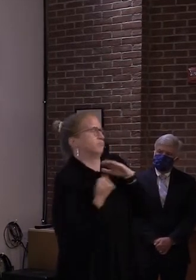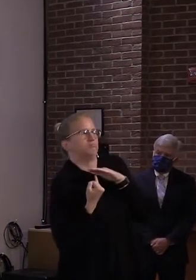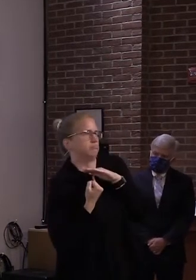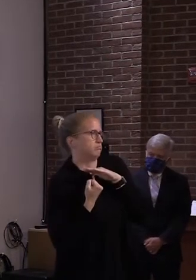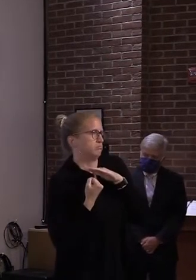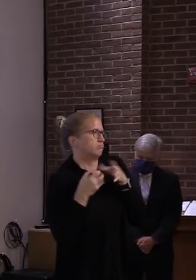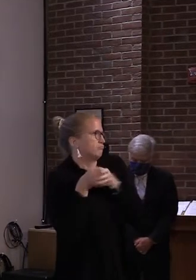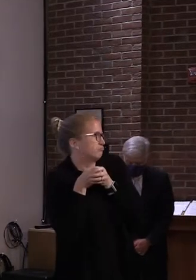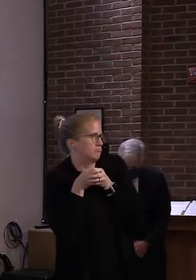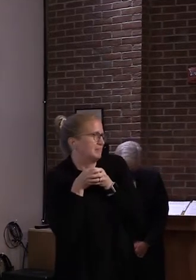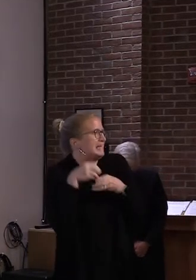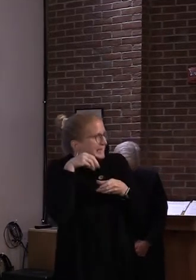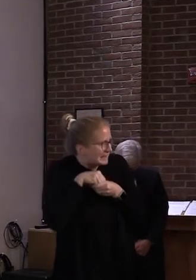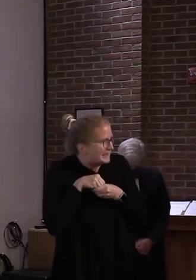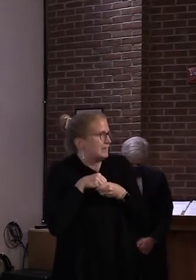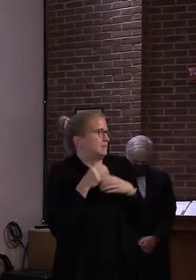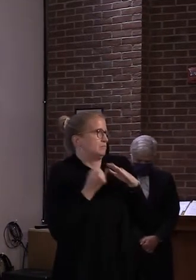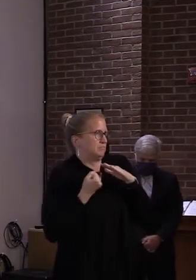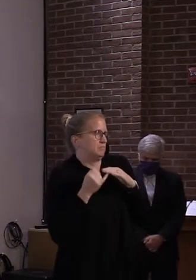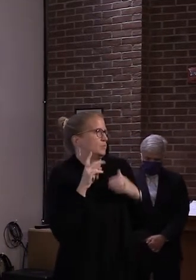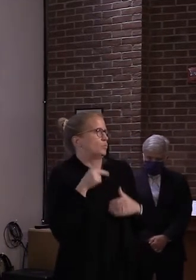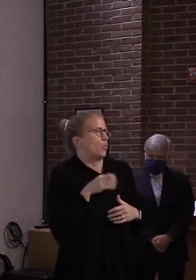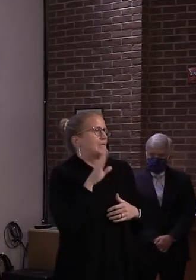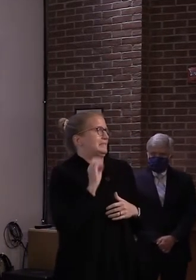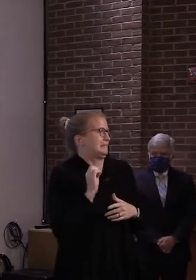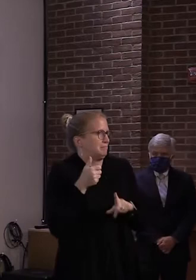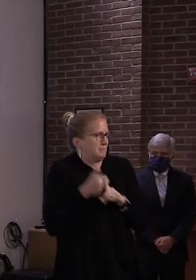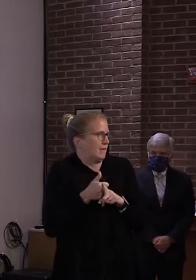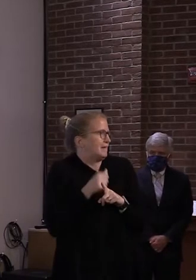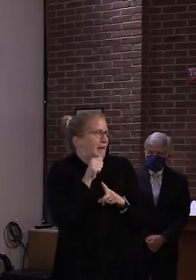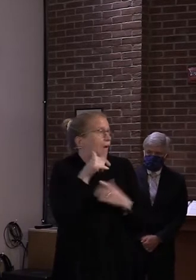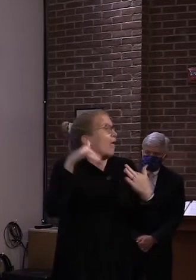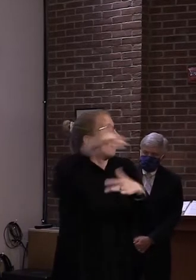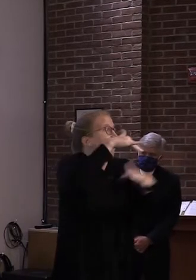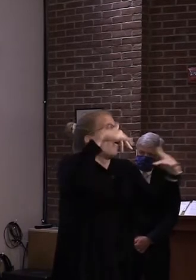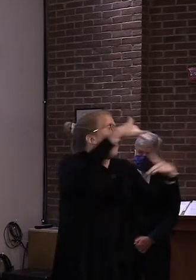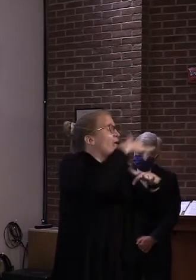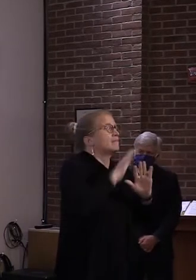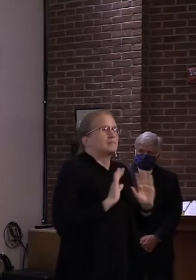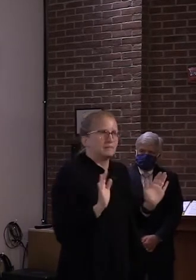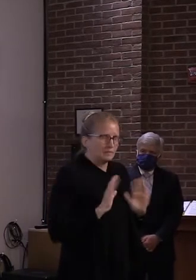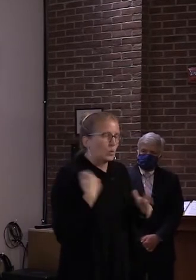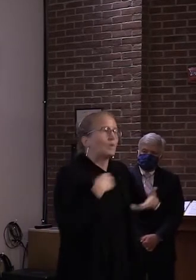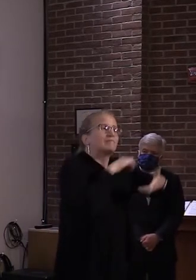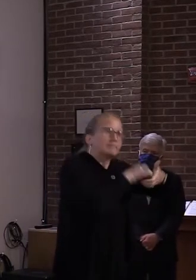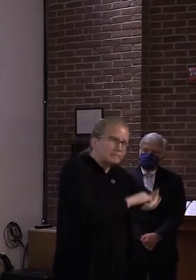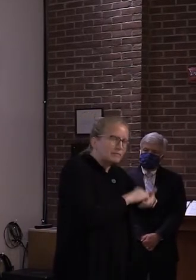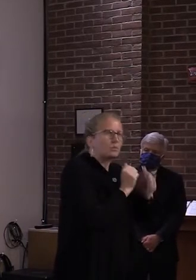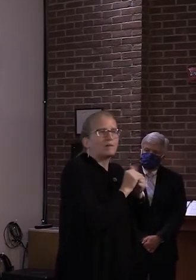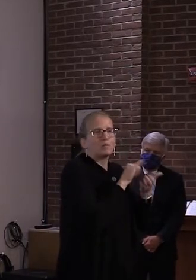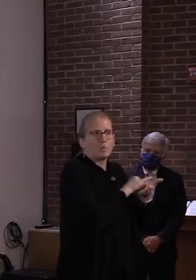closely as a health department with the New York State Department counterpart.